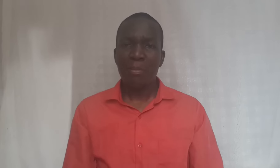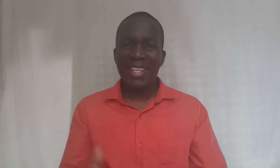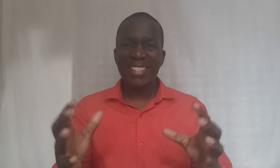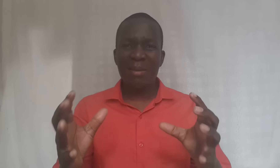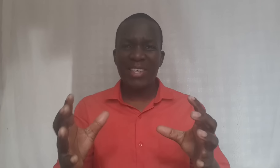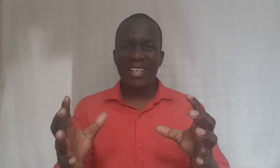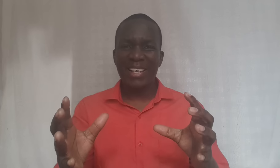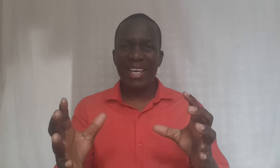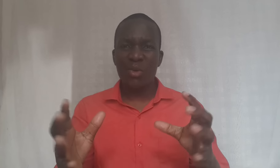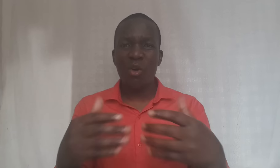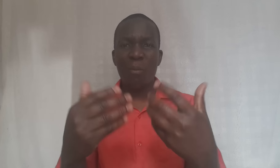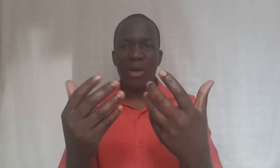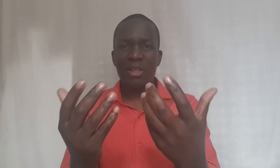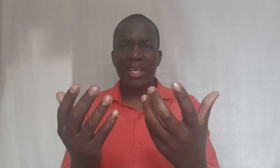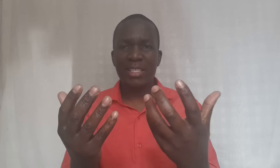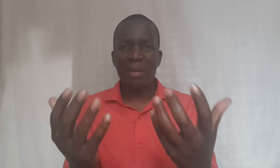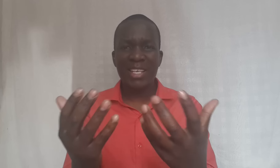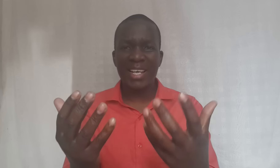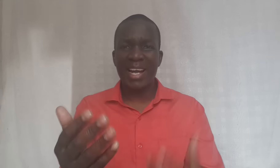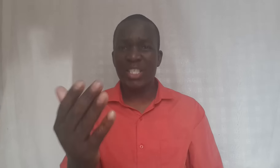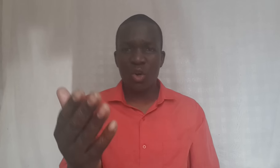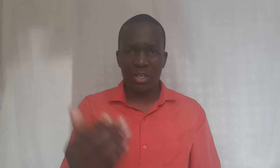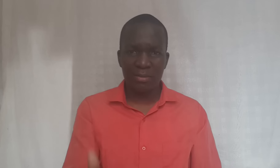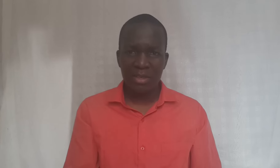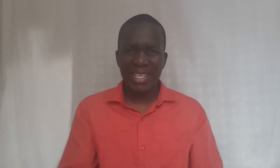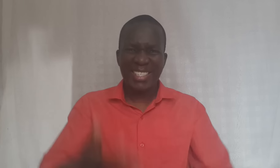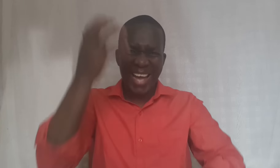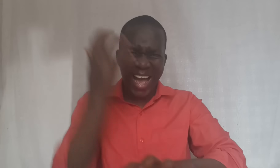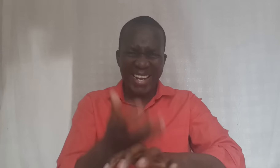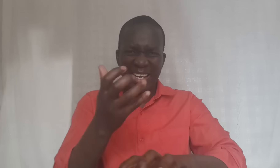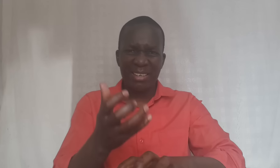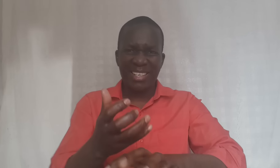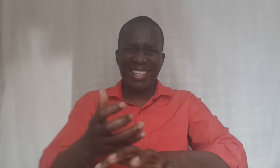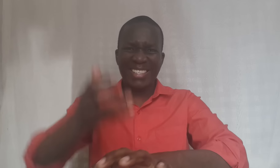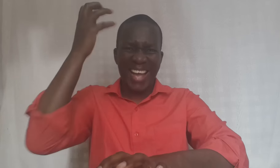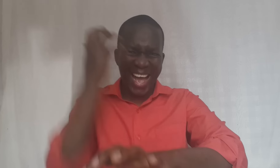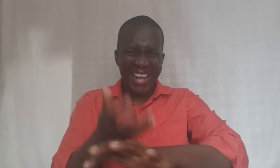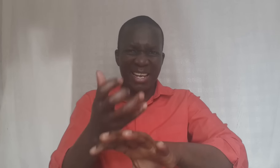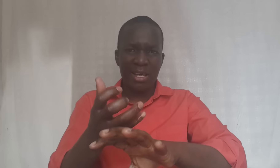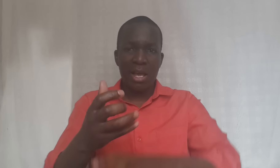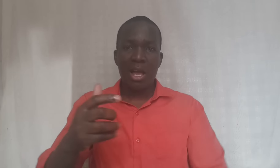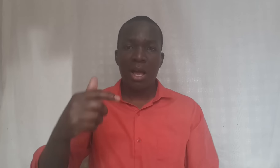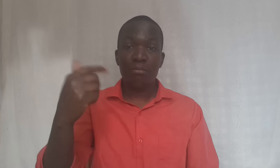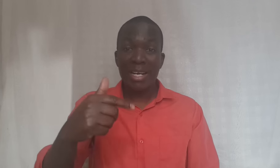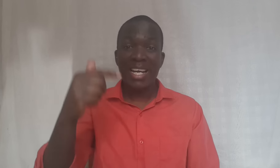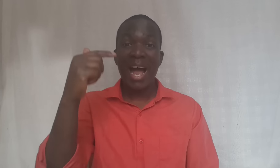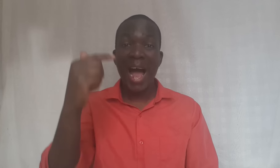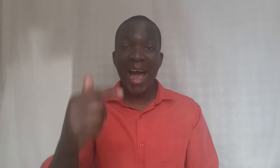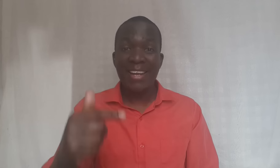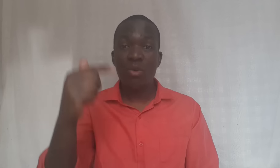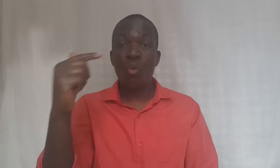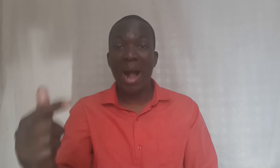meaning something like you are like something like a stone. It's hard, like this, hard. But hard work